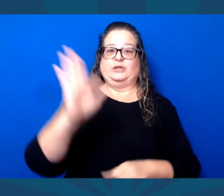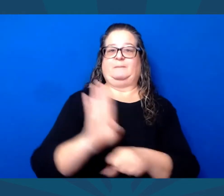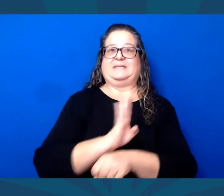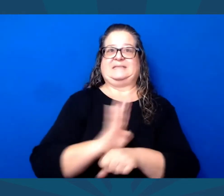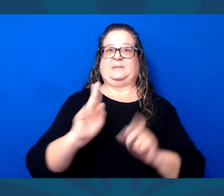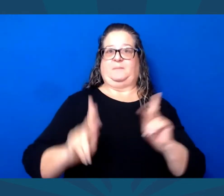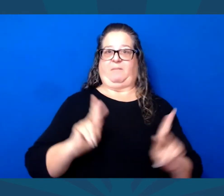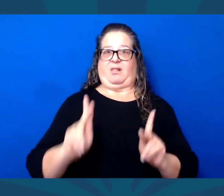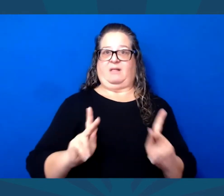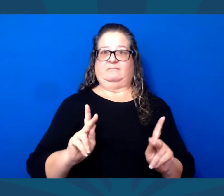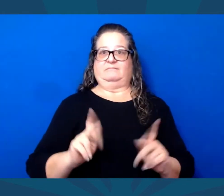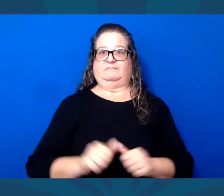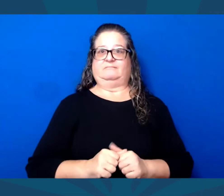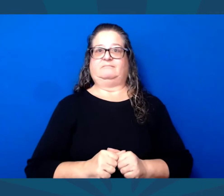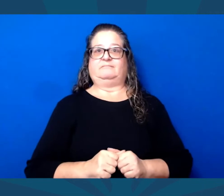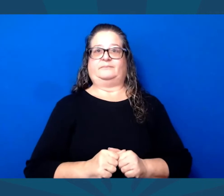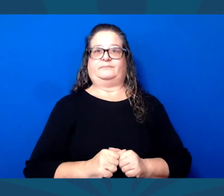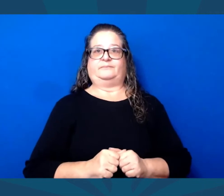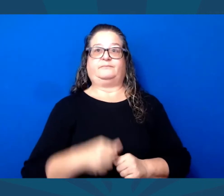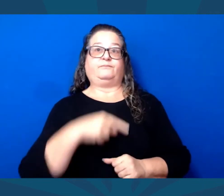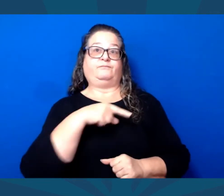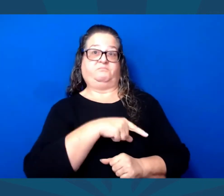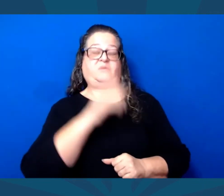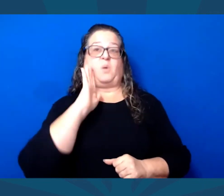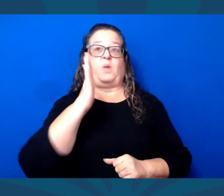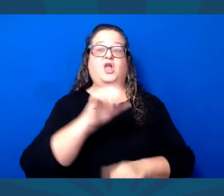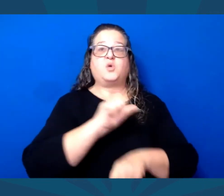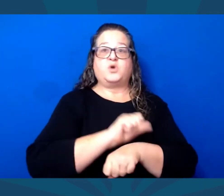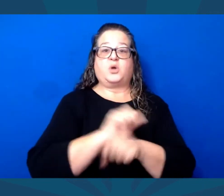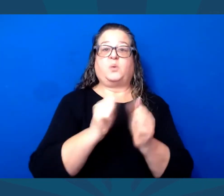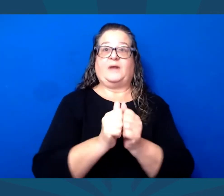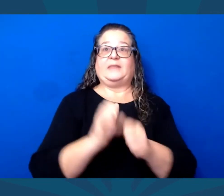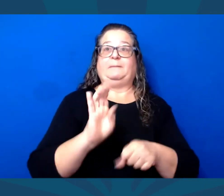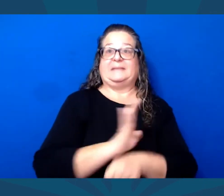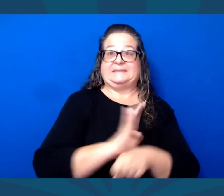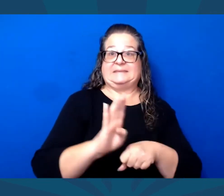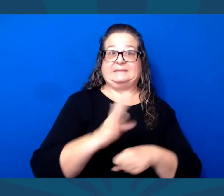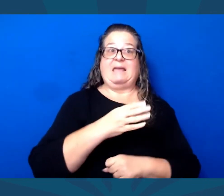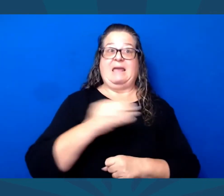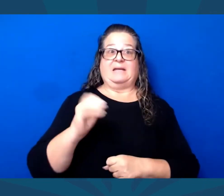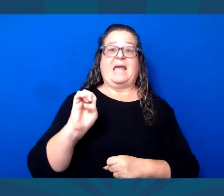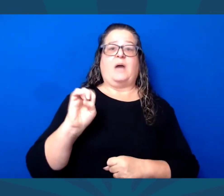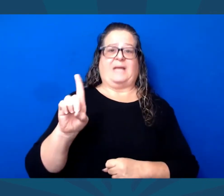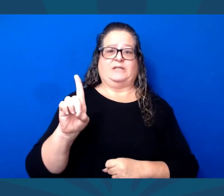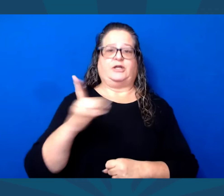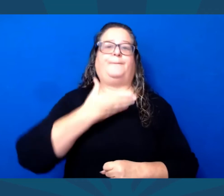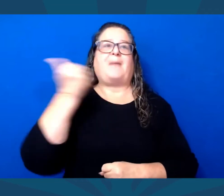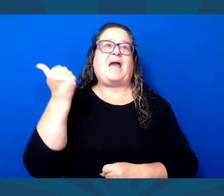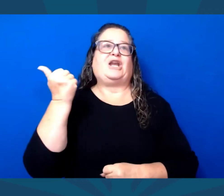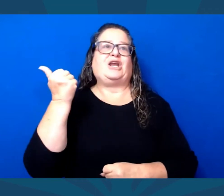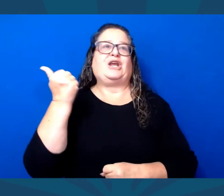Those future employees are sitting in our classrooms today. I will bring the business and education